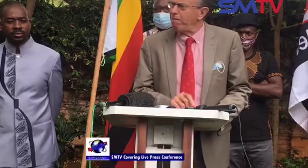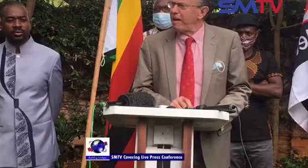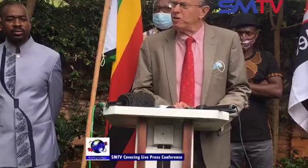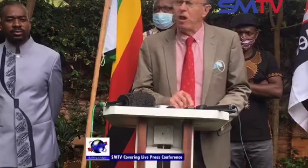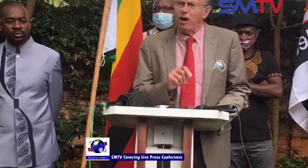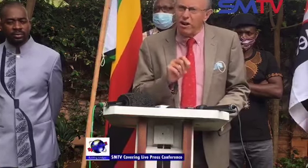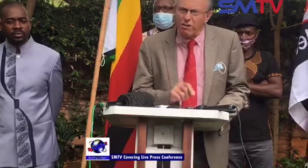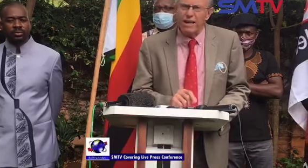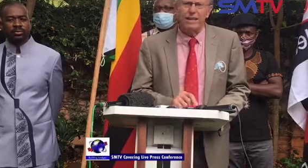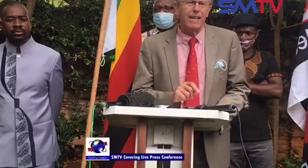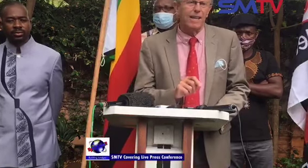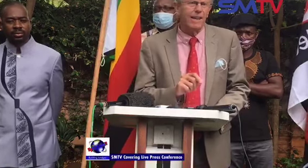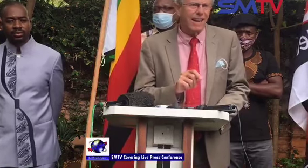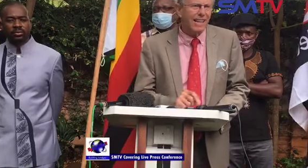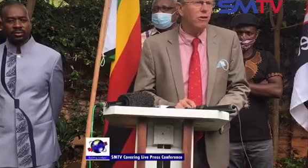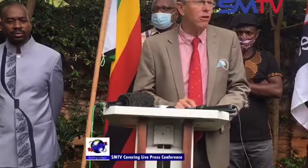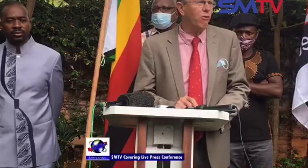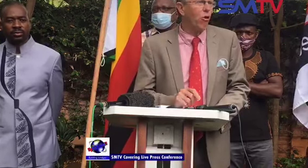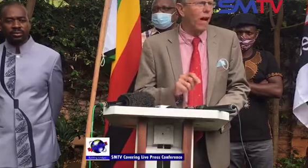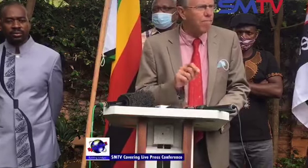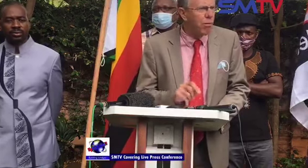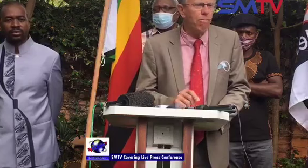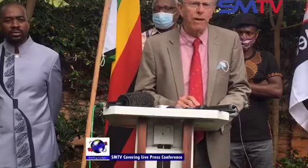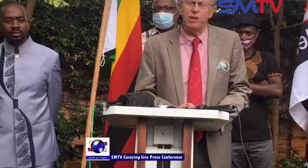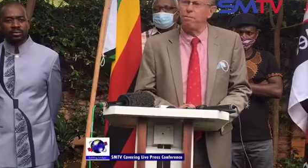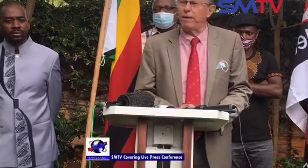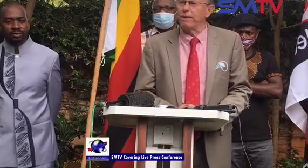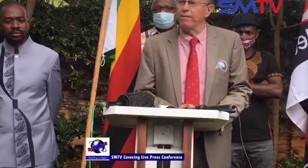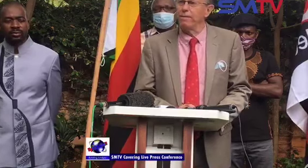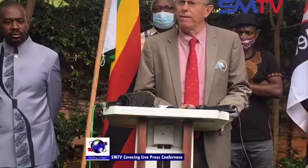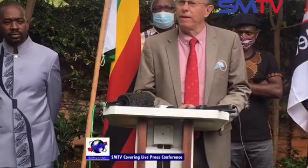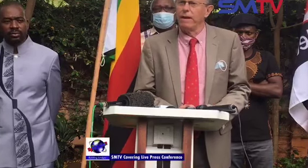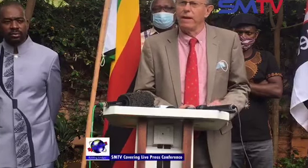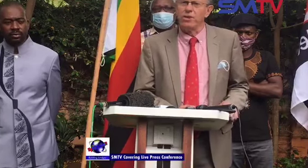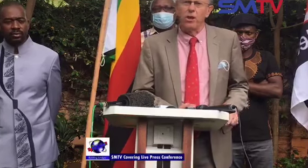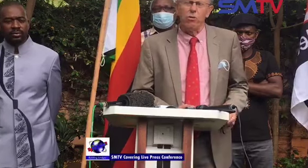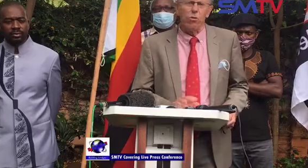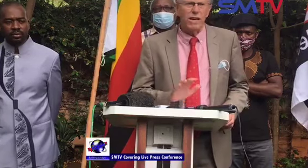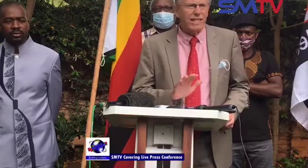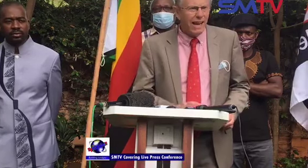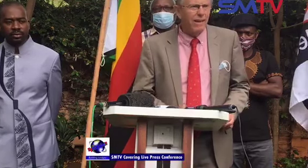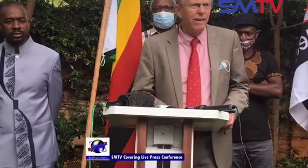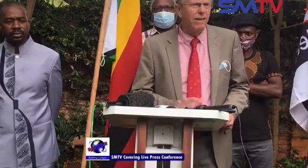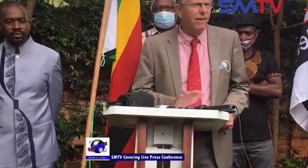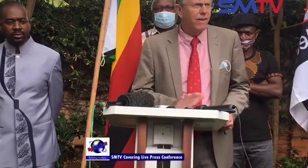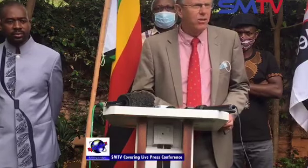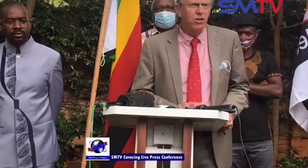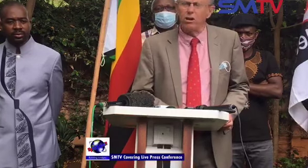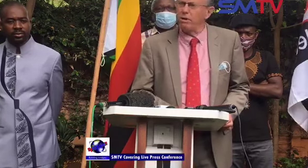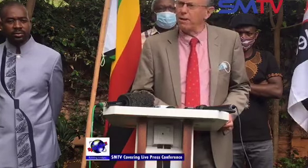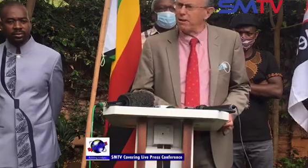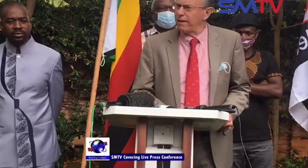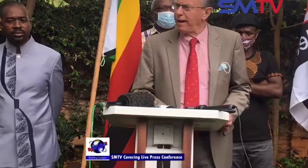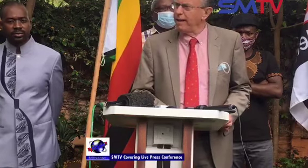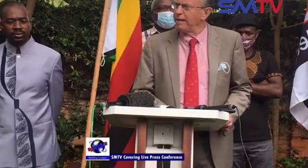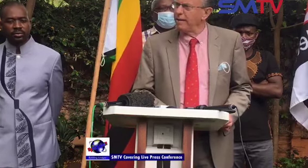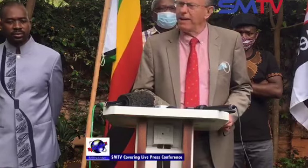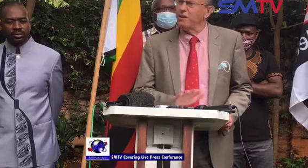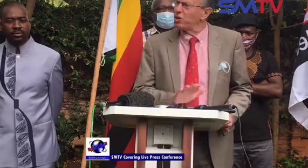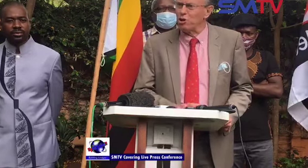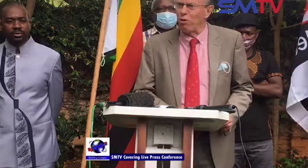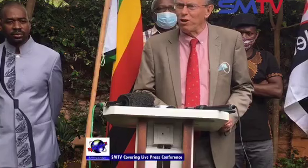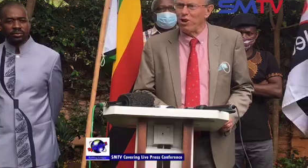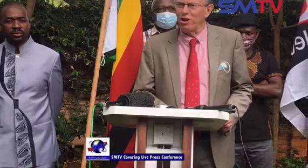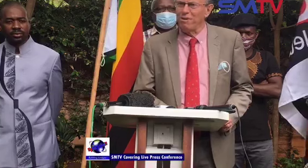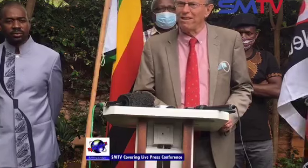state funds are correctly accounted for and properly spent. So we tender this document today. It